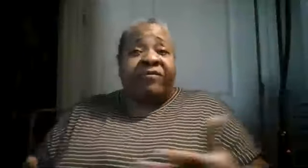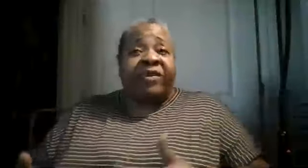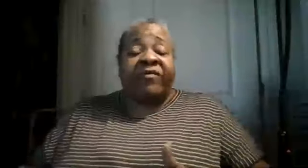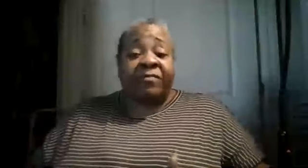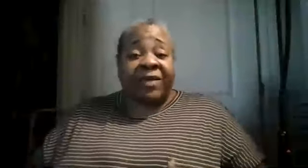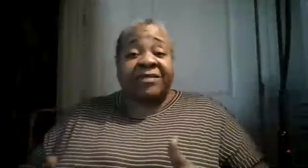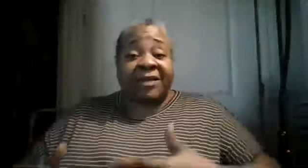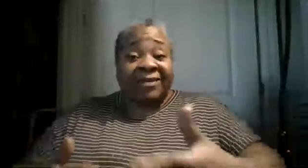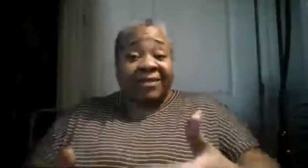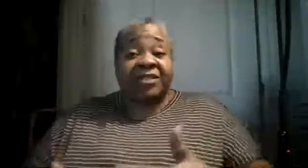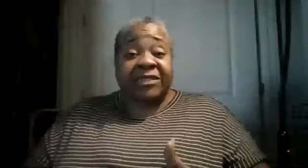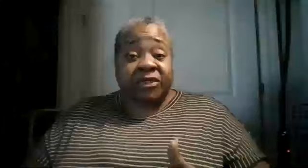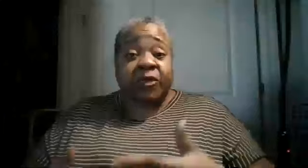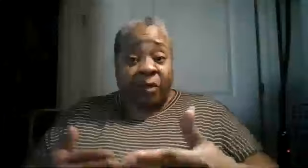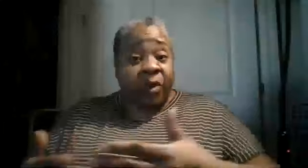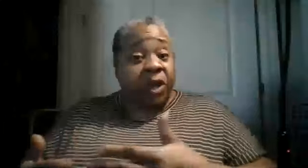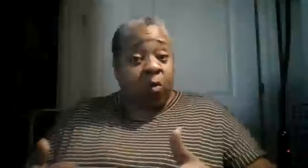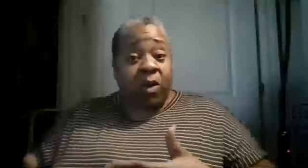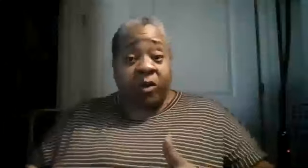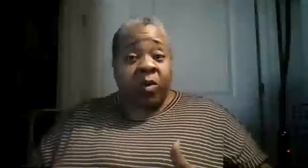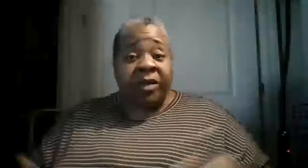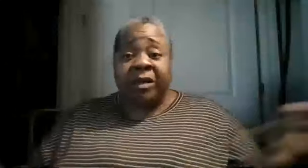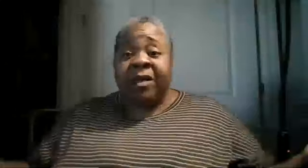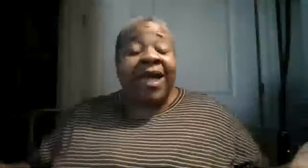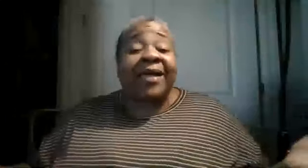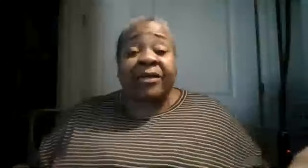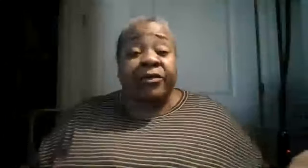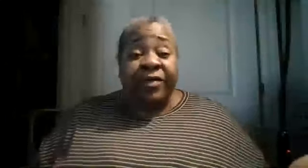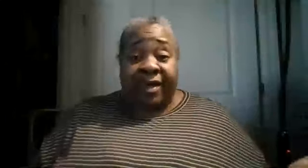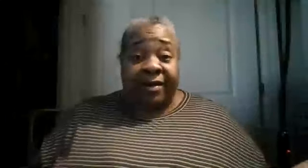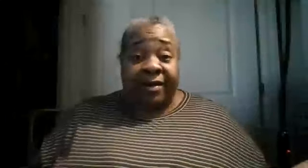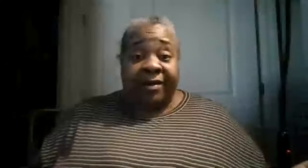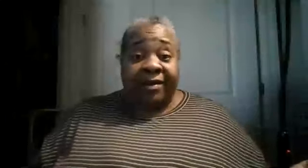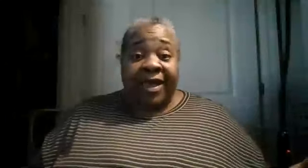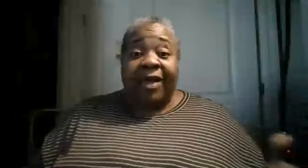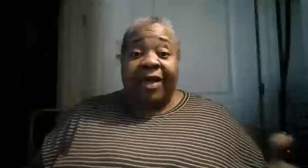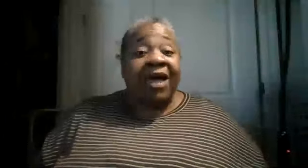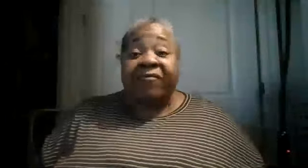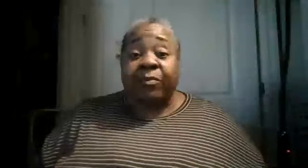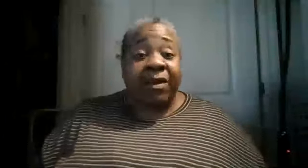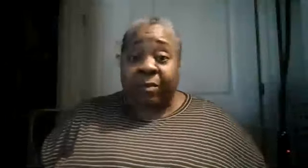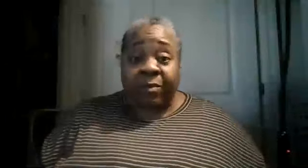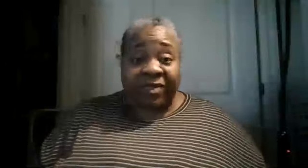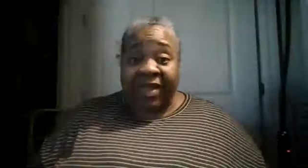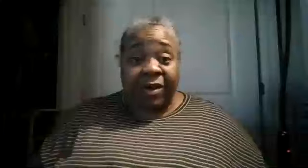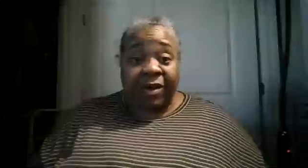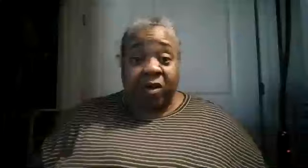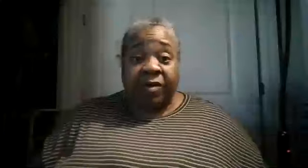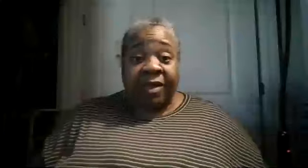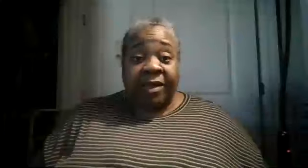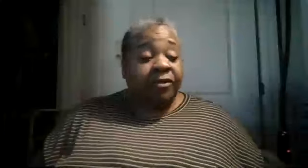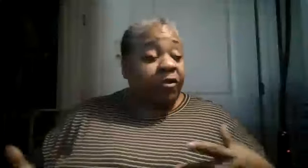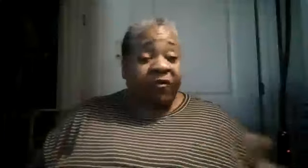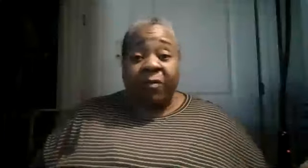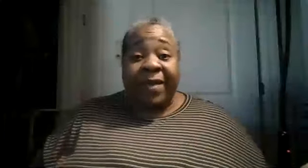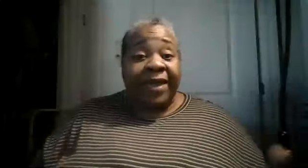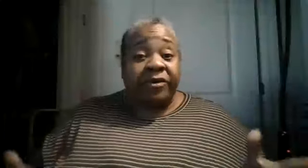if it means that I suggest to you that we go one-on-one, I can do that. I don't have a problem with that at all. Don't feel bad. Don't